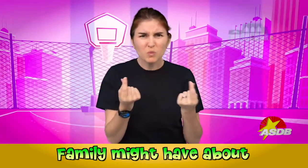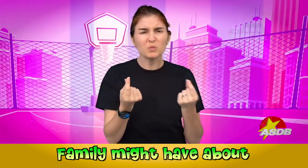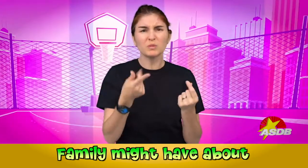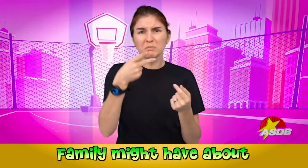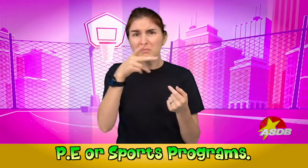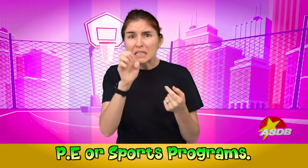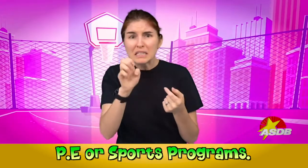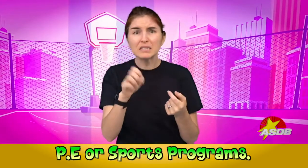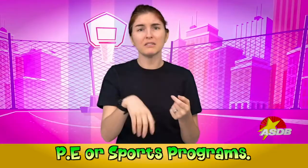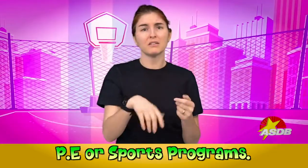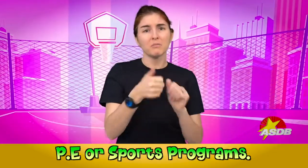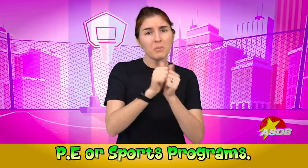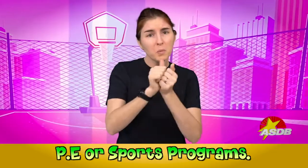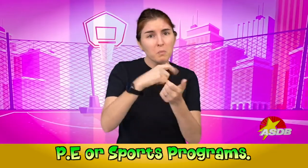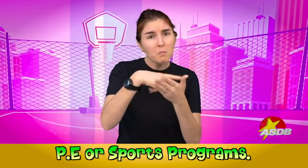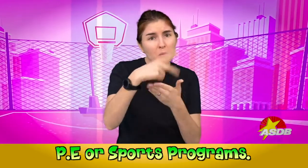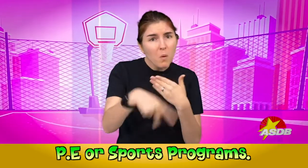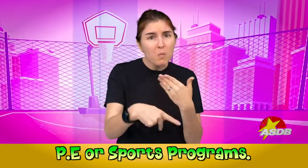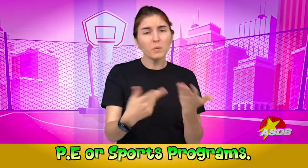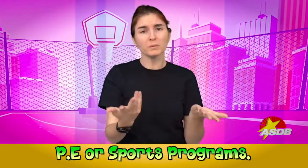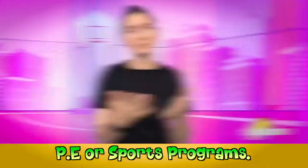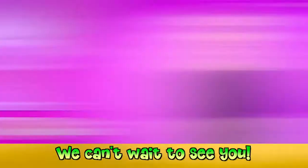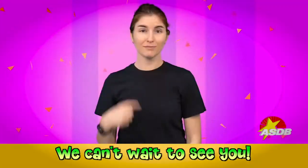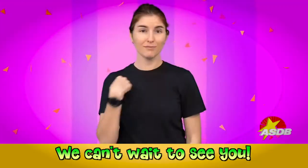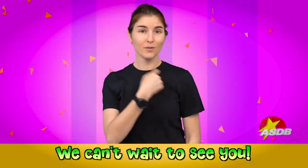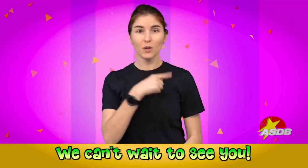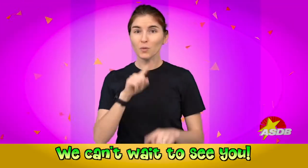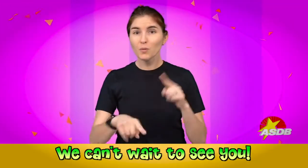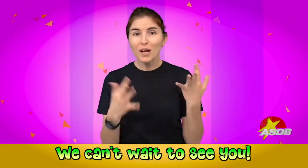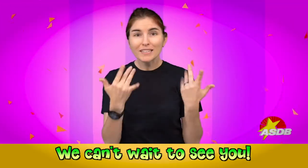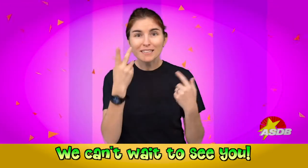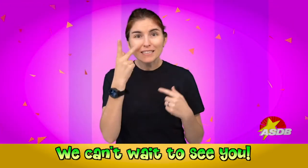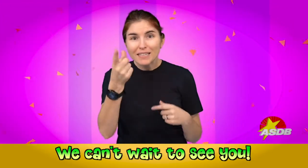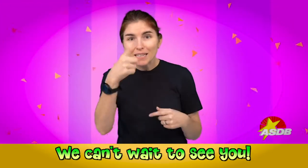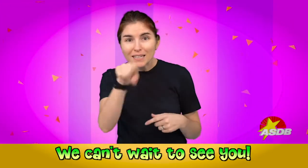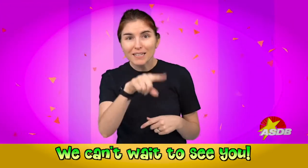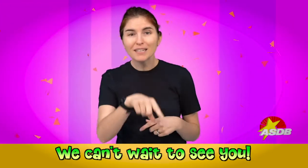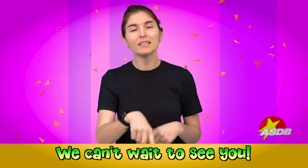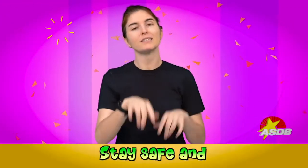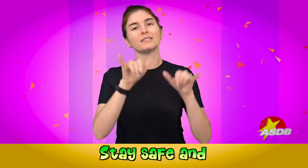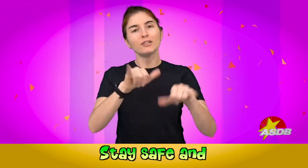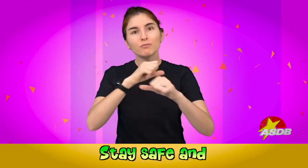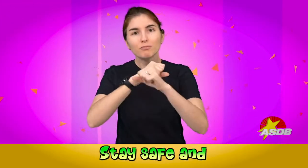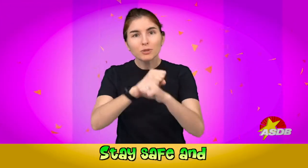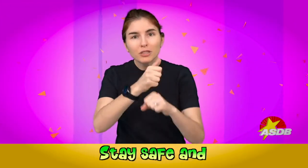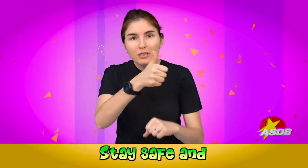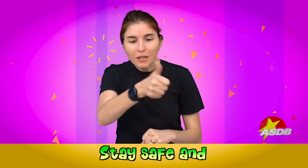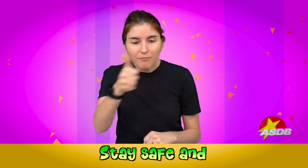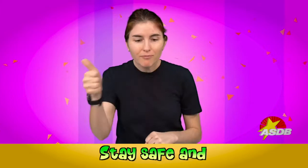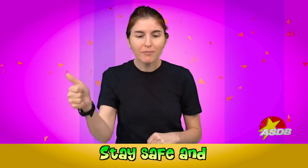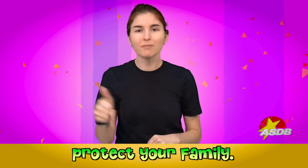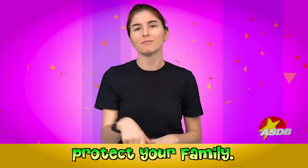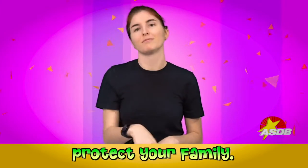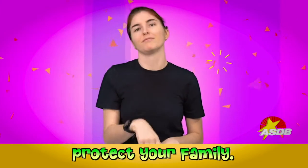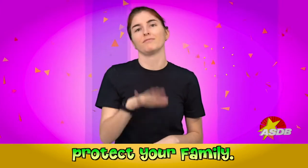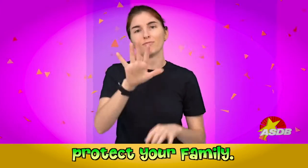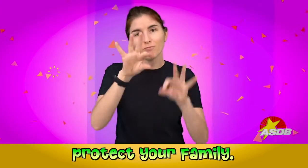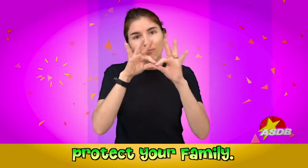about PE or sports programs. We can't wait to see you. Stay safe and protect your